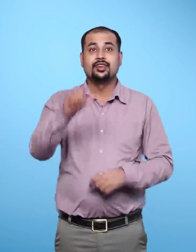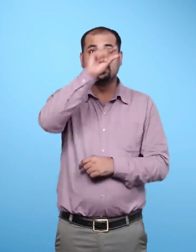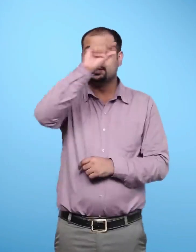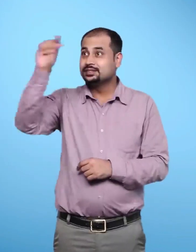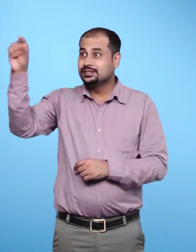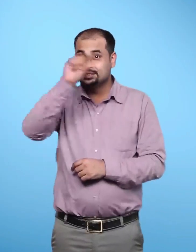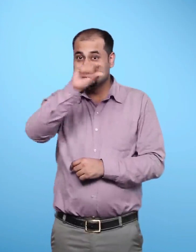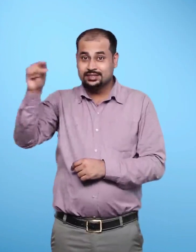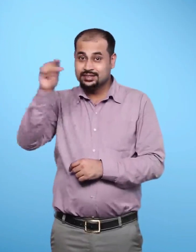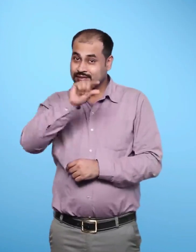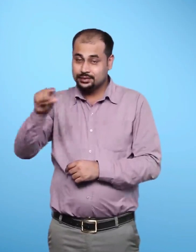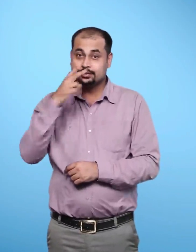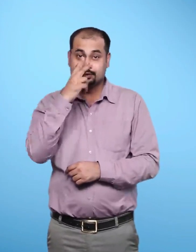Let's read the table row-wise.